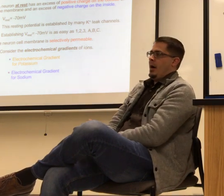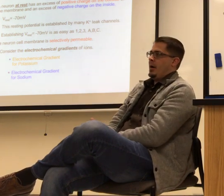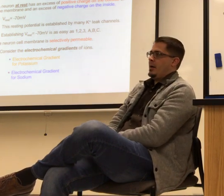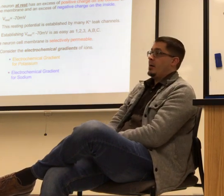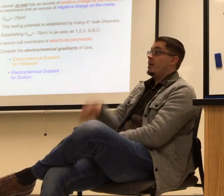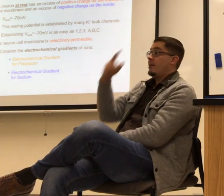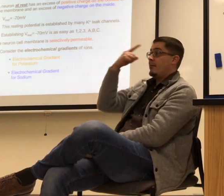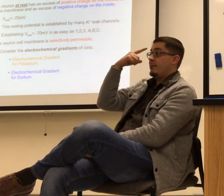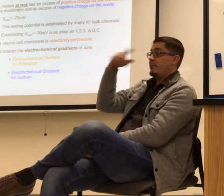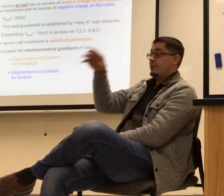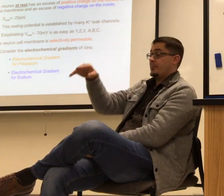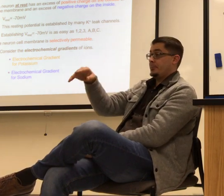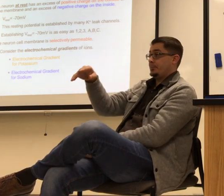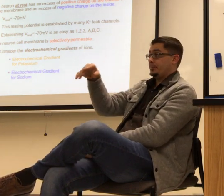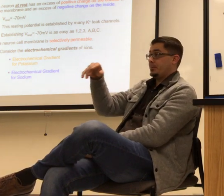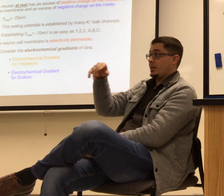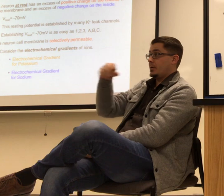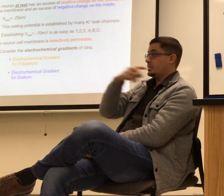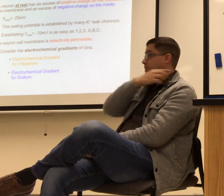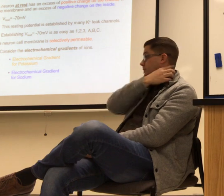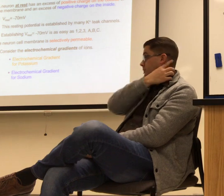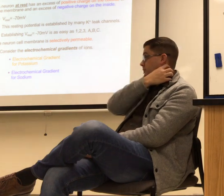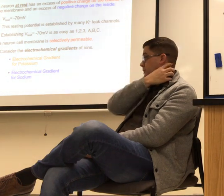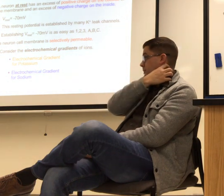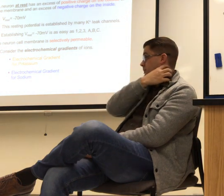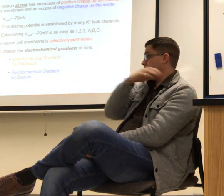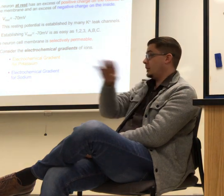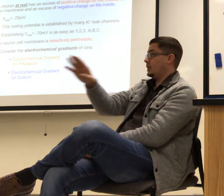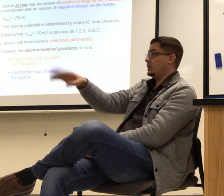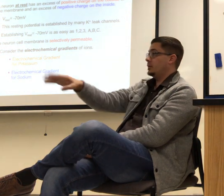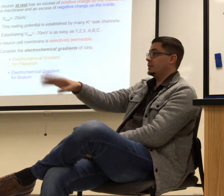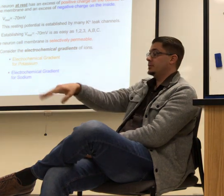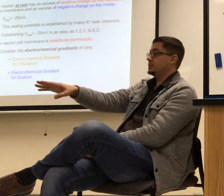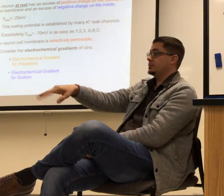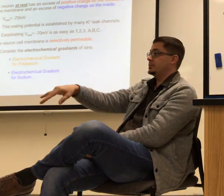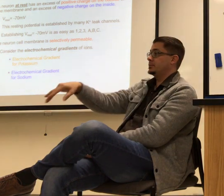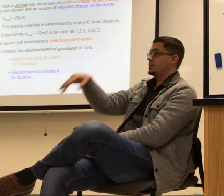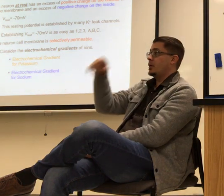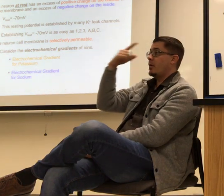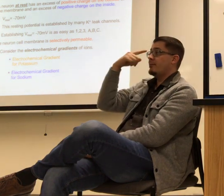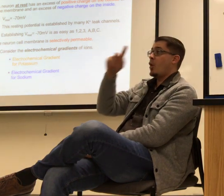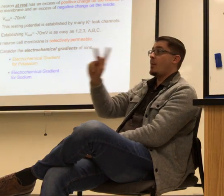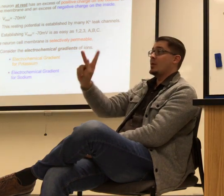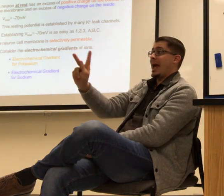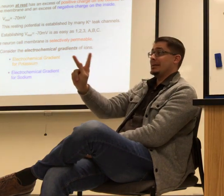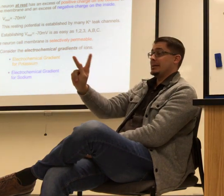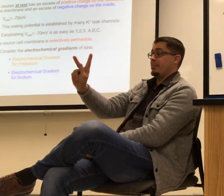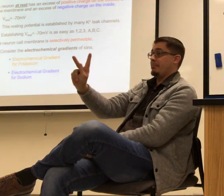For potassium equals negative 90 millivolts.